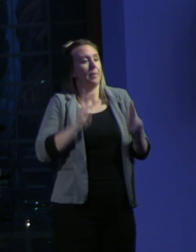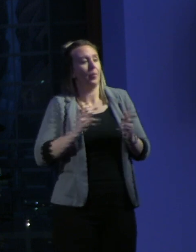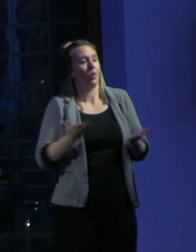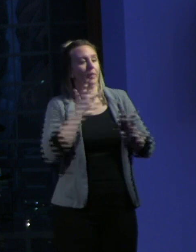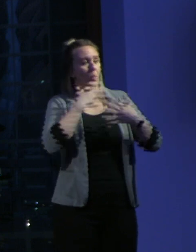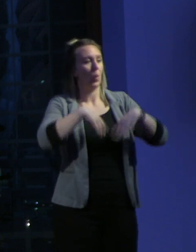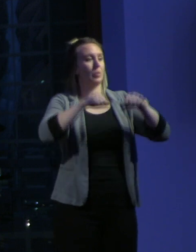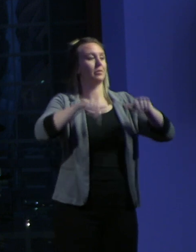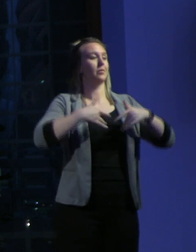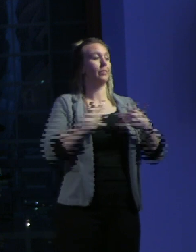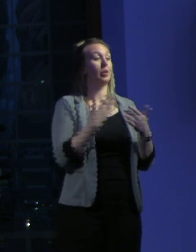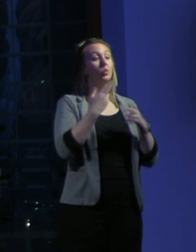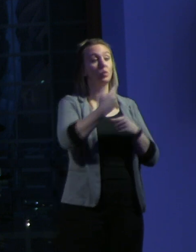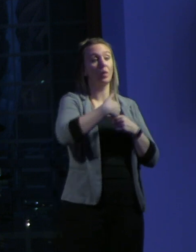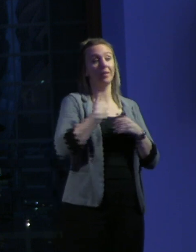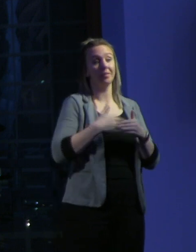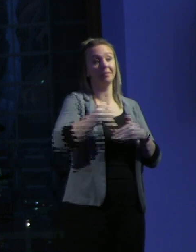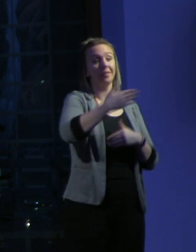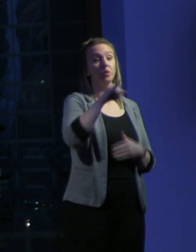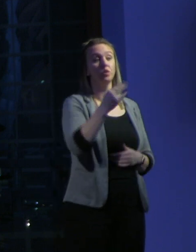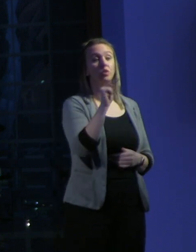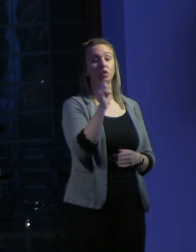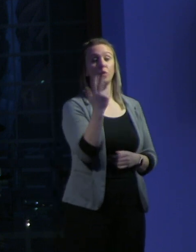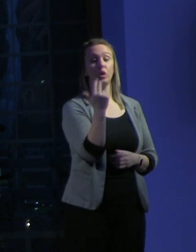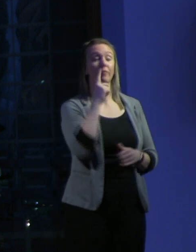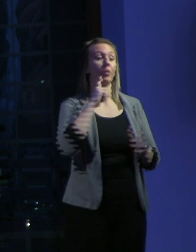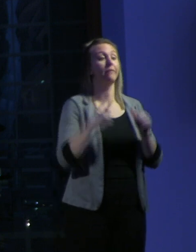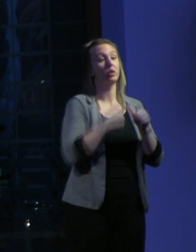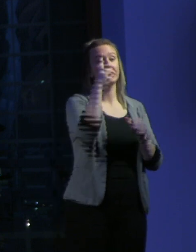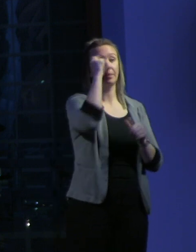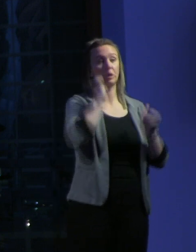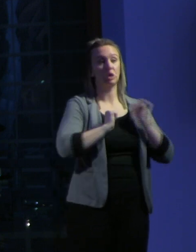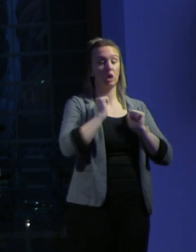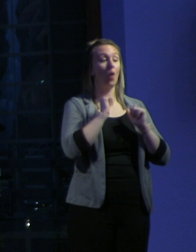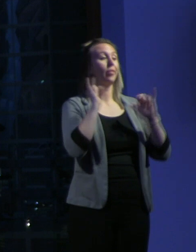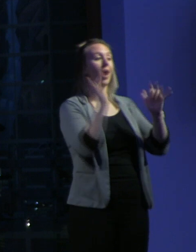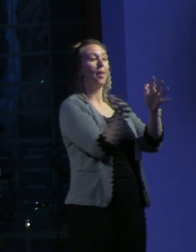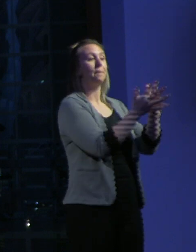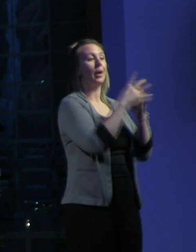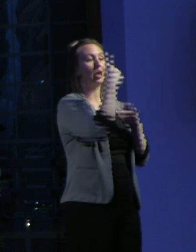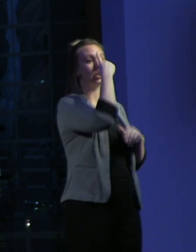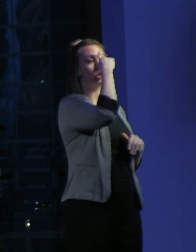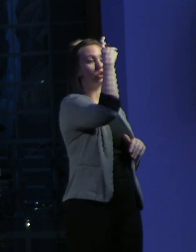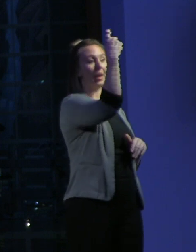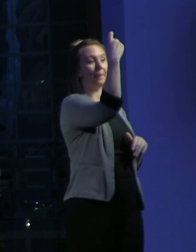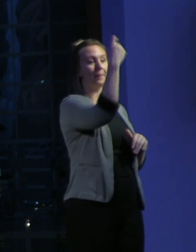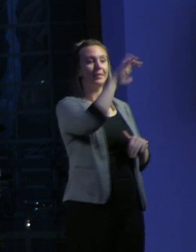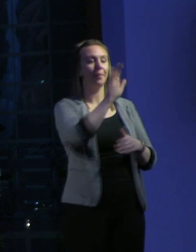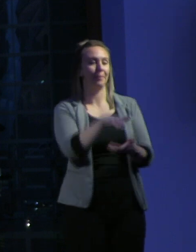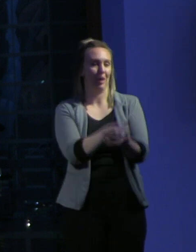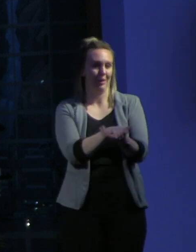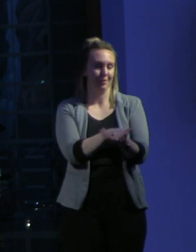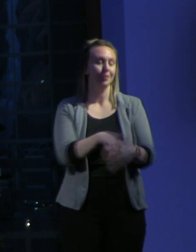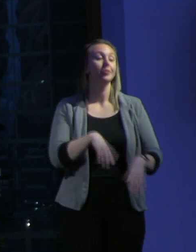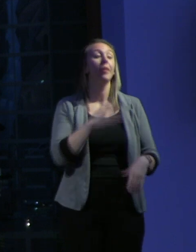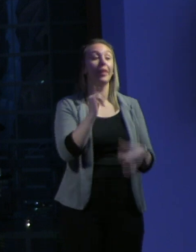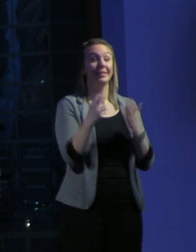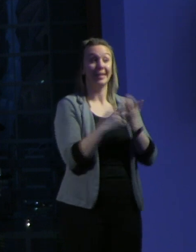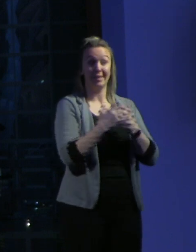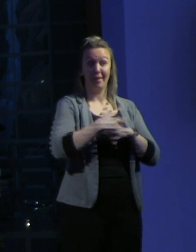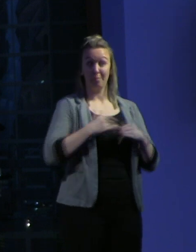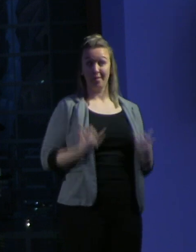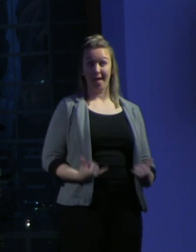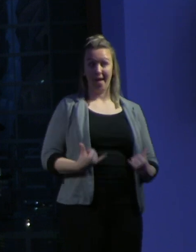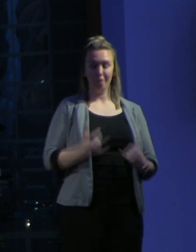Join us next on June 13th for the first summer show in our American Dreams Marriage. Those tickets are available now on